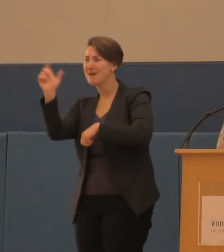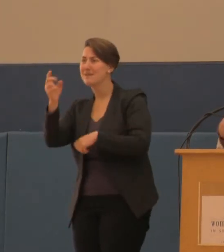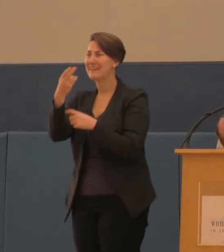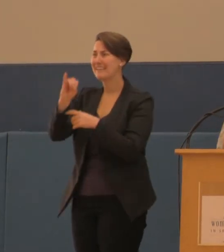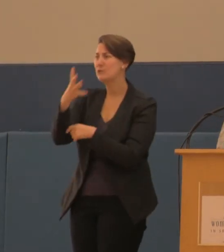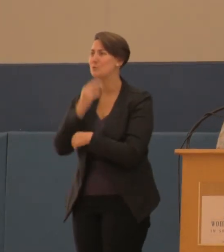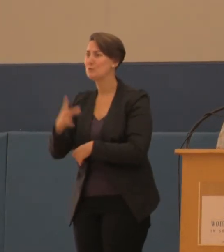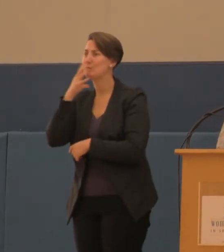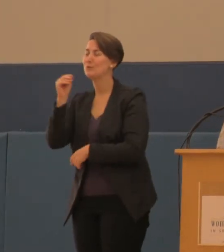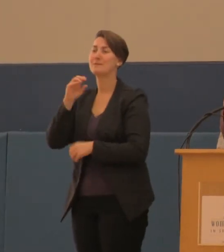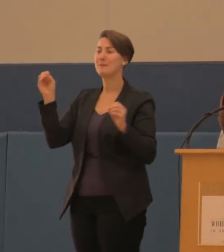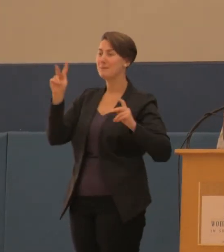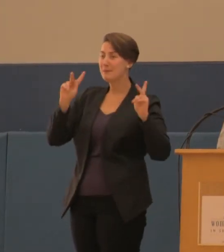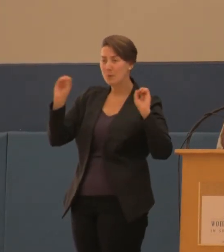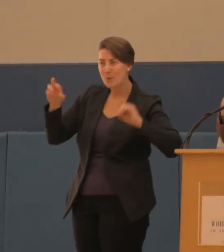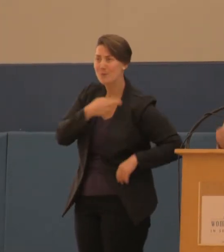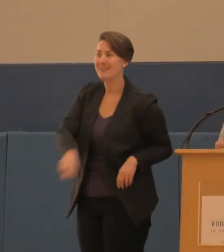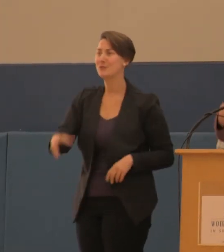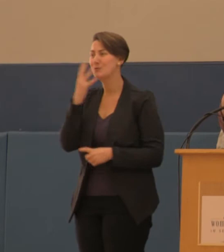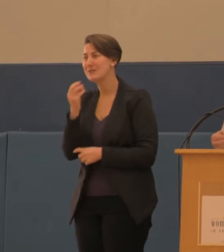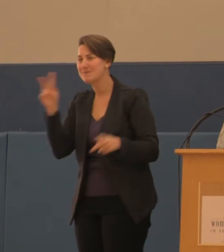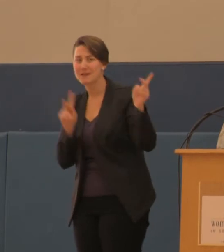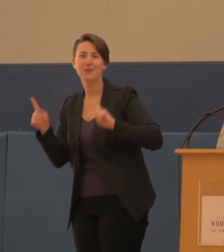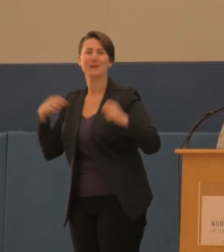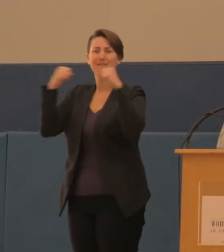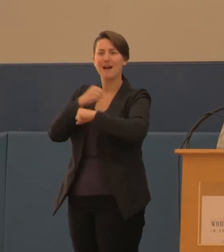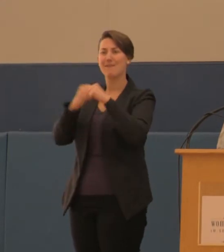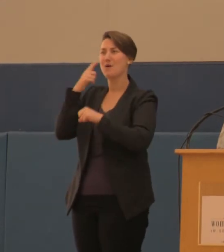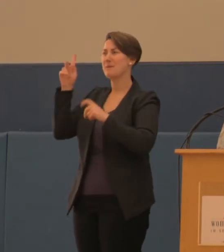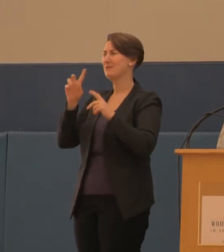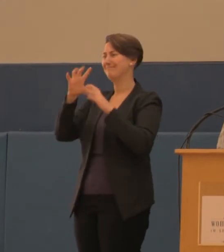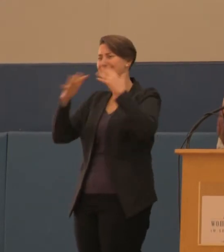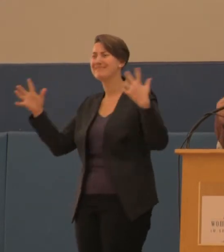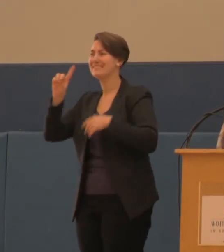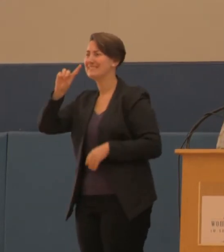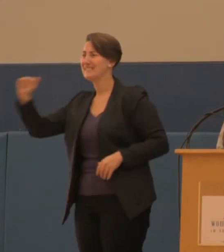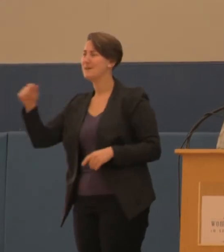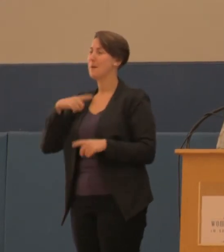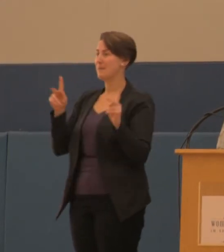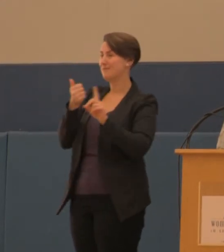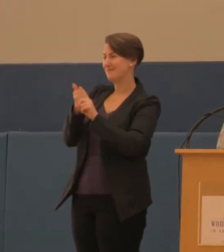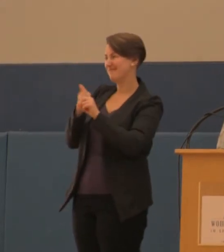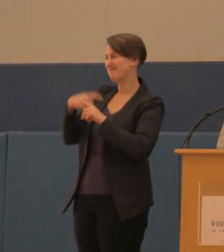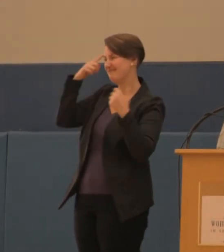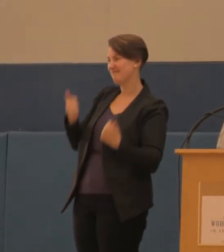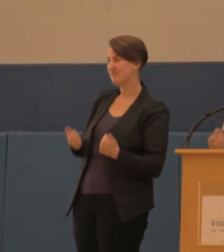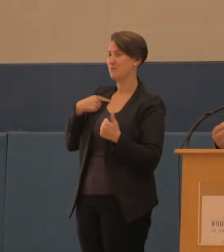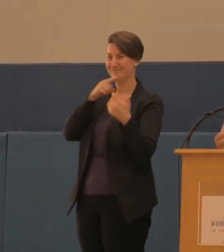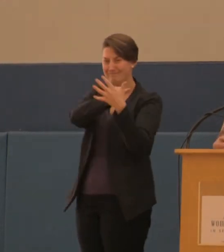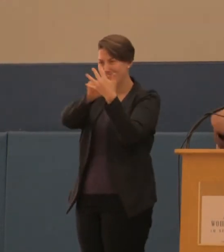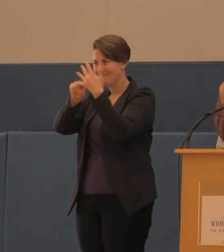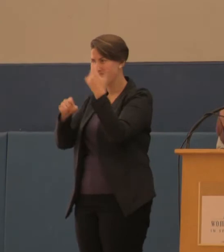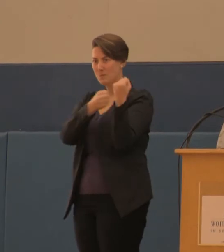Jewish, Indian, and Asian women. We fight for those with different abilities and those who are mentally challenged.